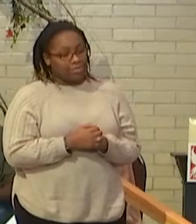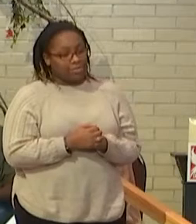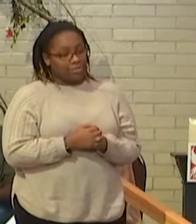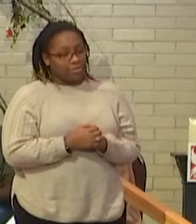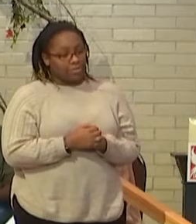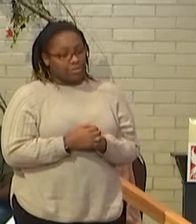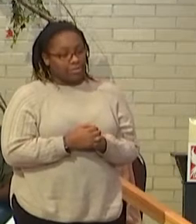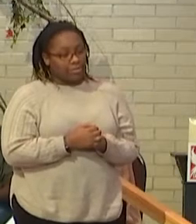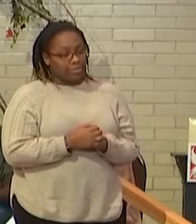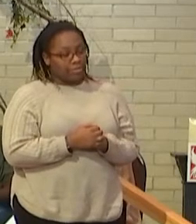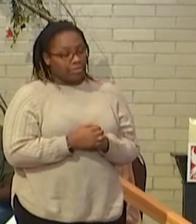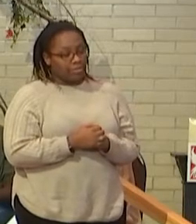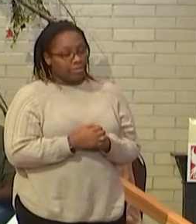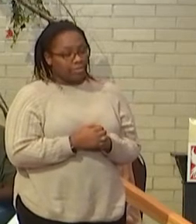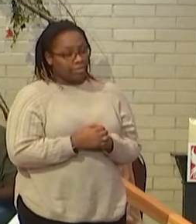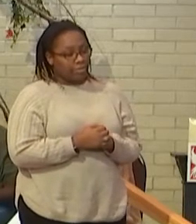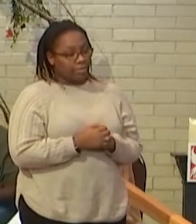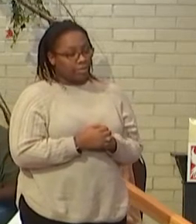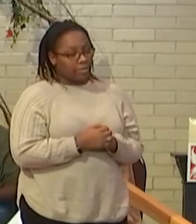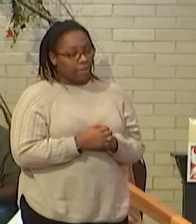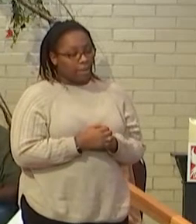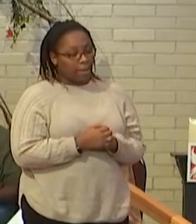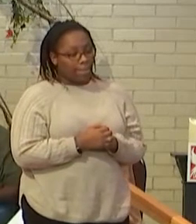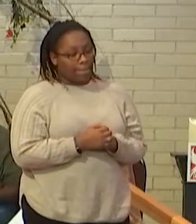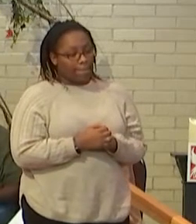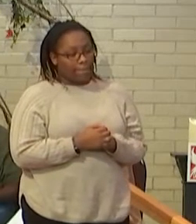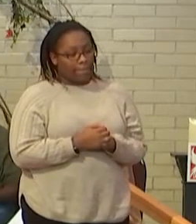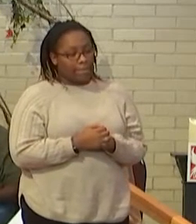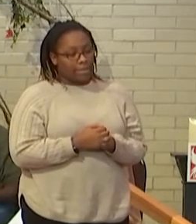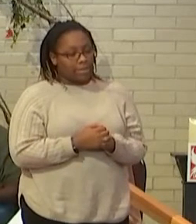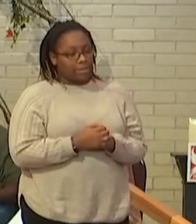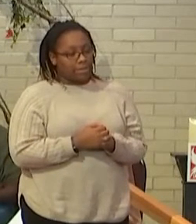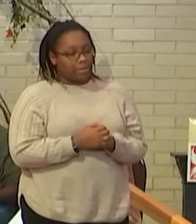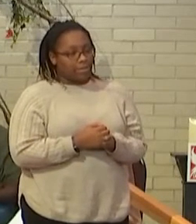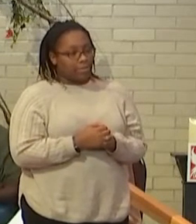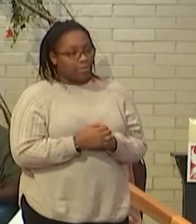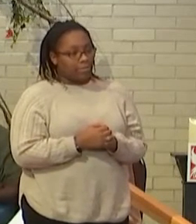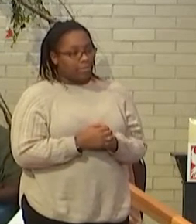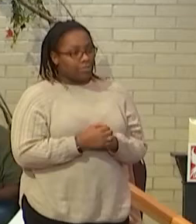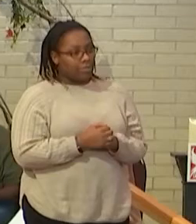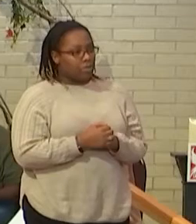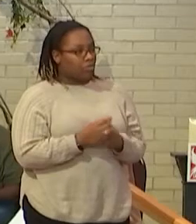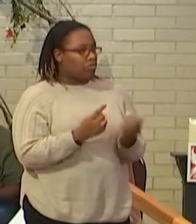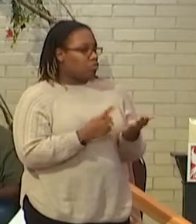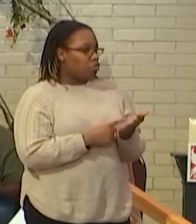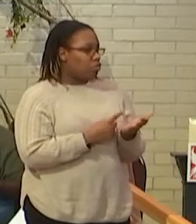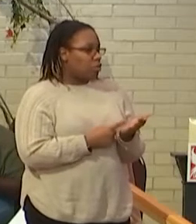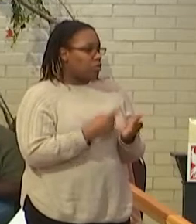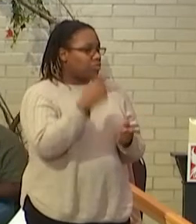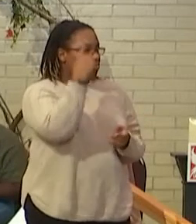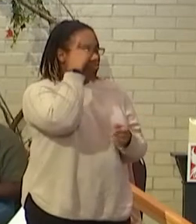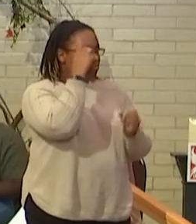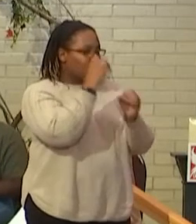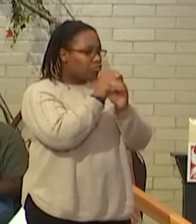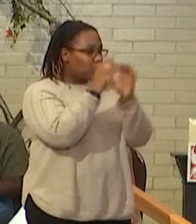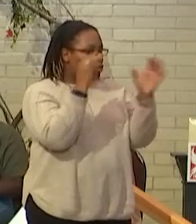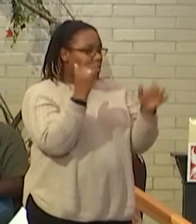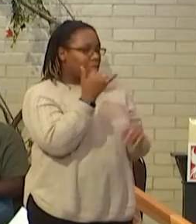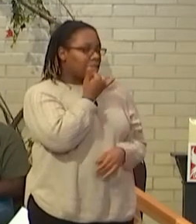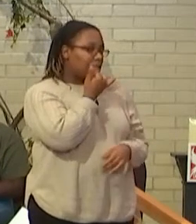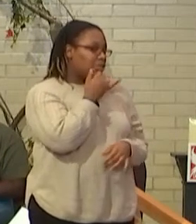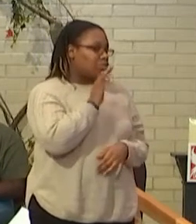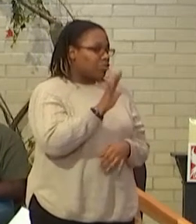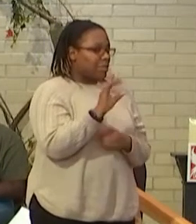students. And so the next question, I would like you to talk about some of those things. What are some misconceptions about your disabilities that people